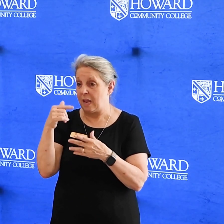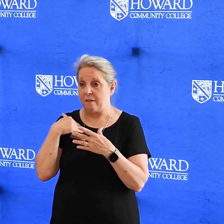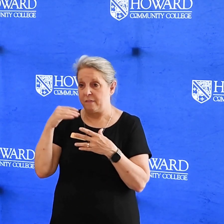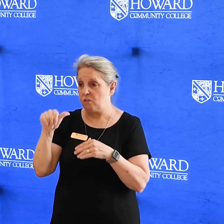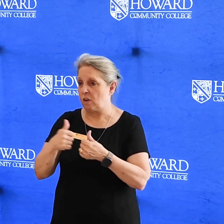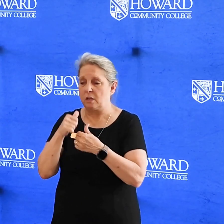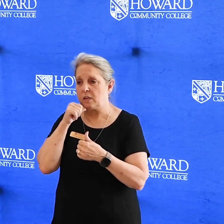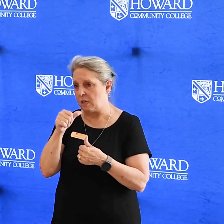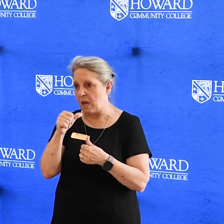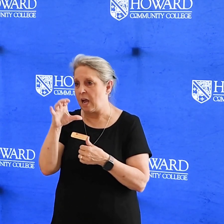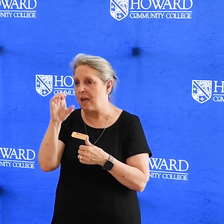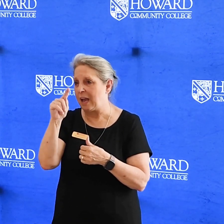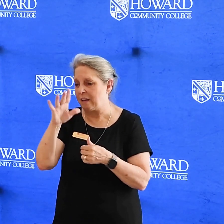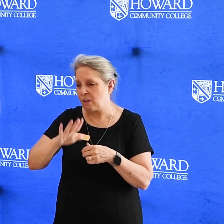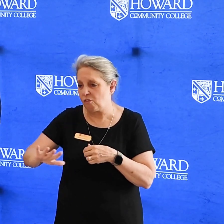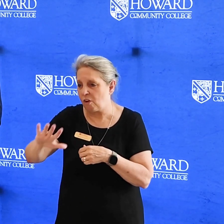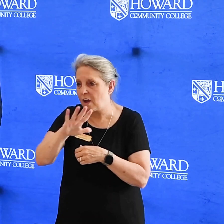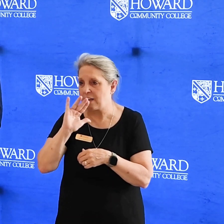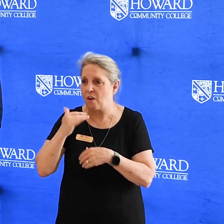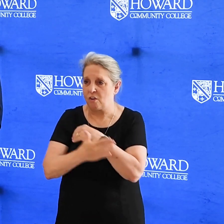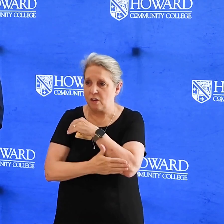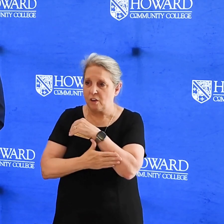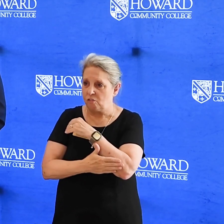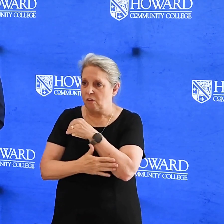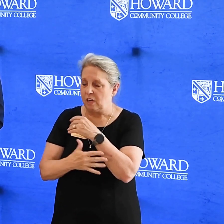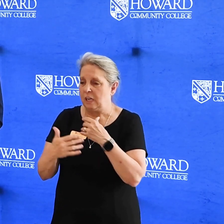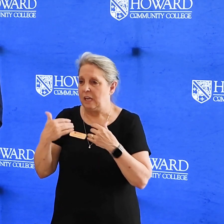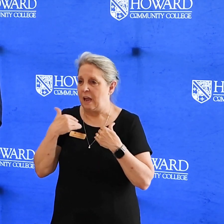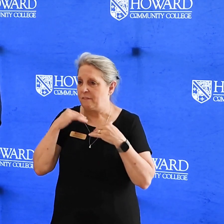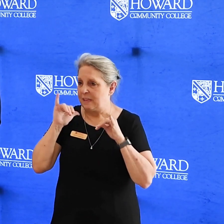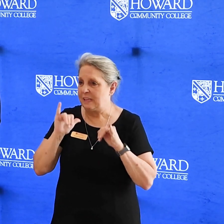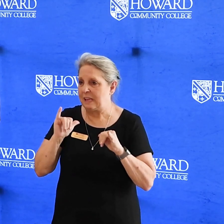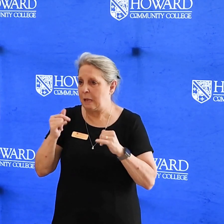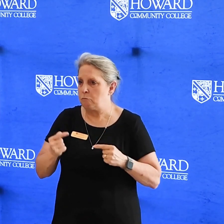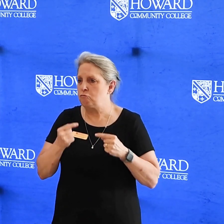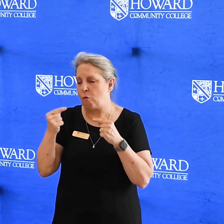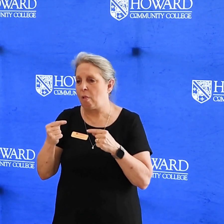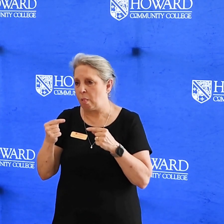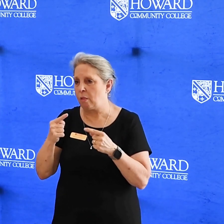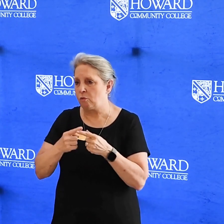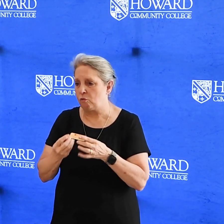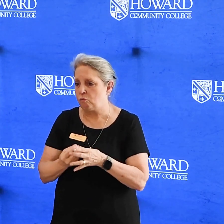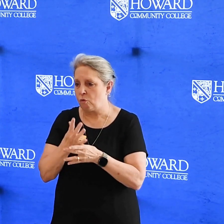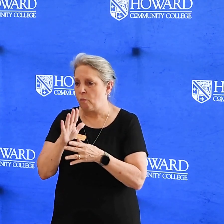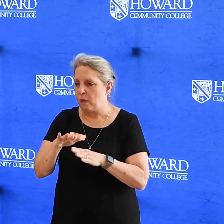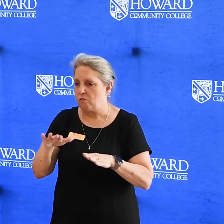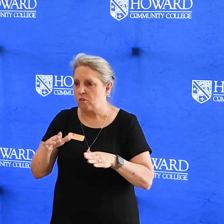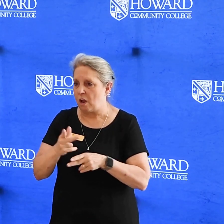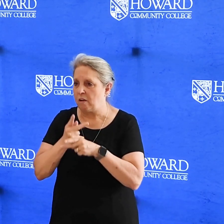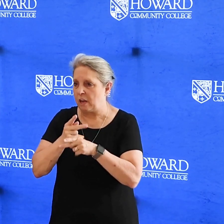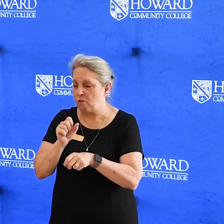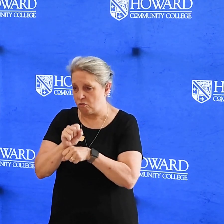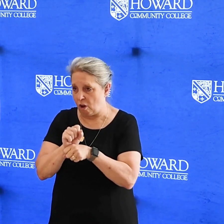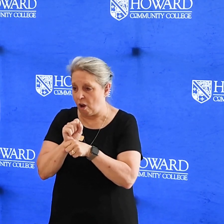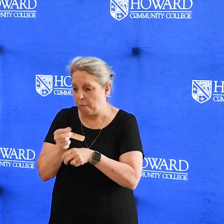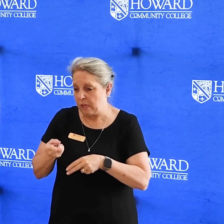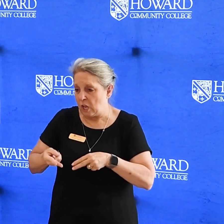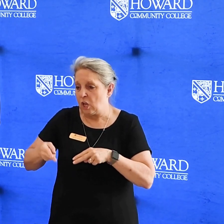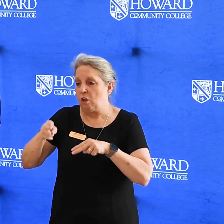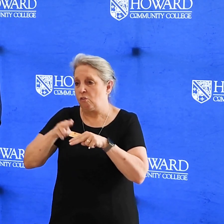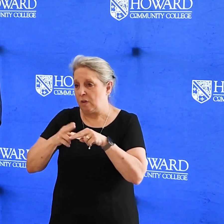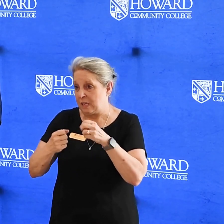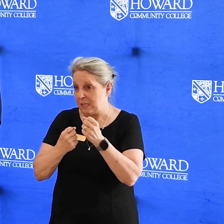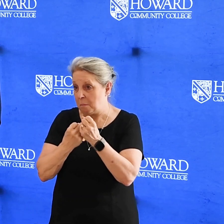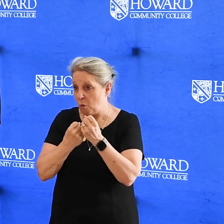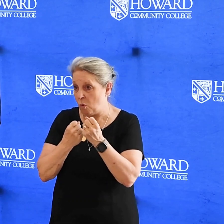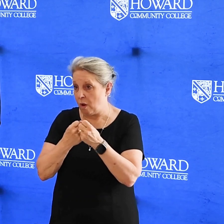challenge. Counties across our great nation are grappling with the same need to grow childcare jobs, increase